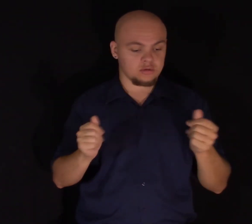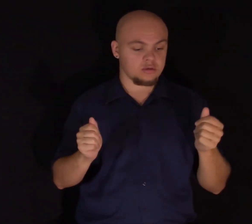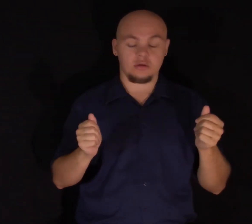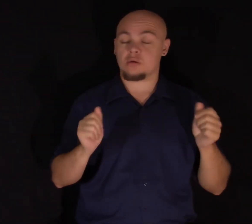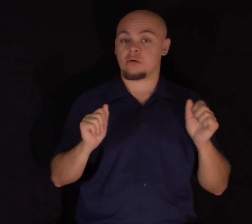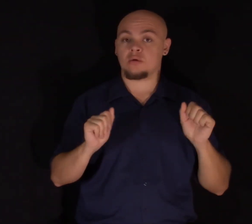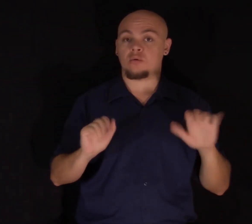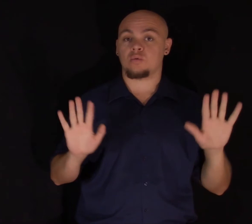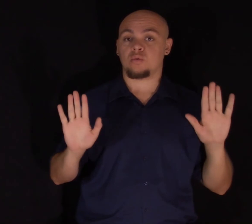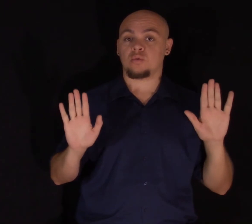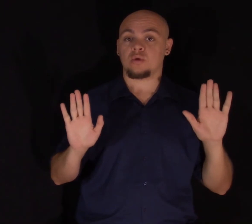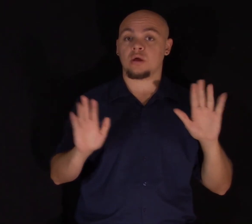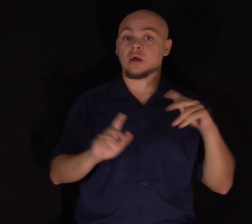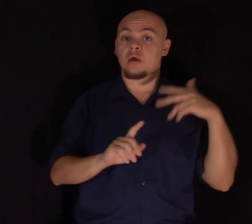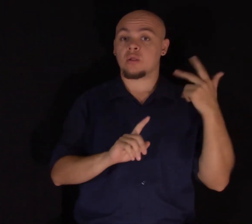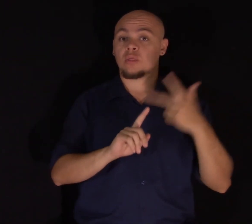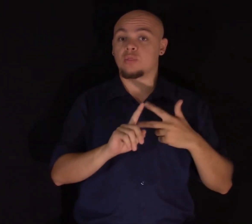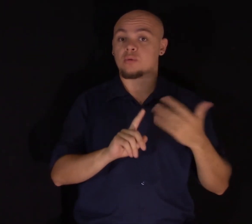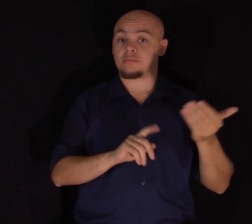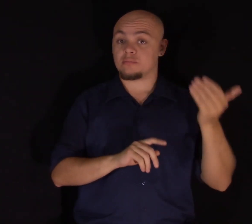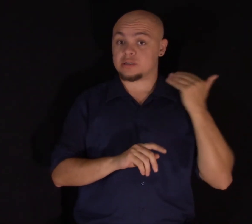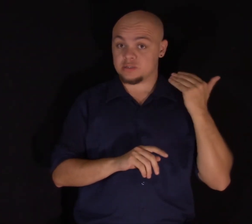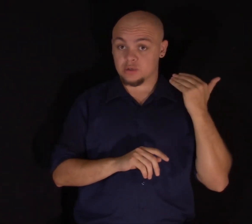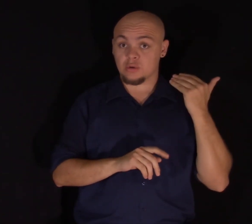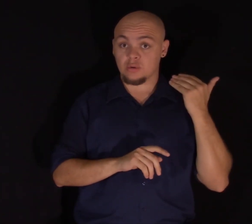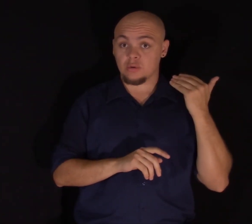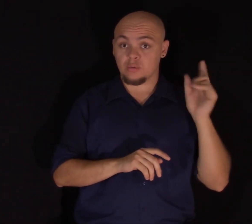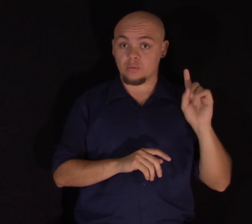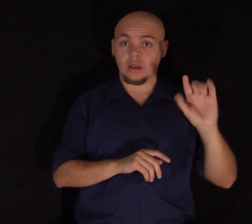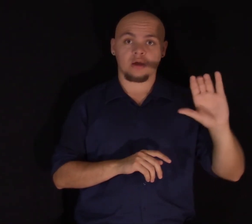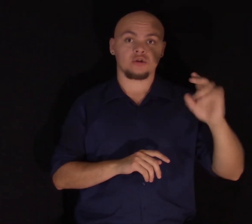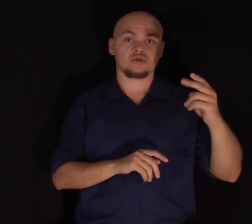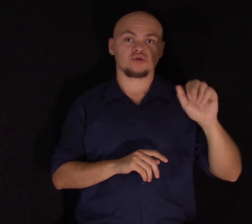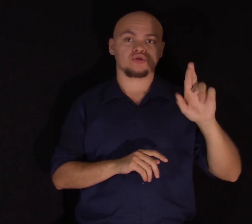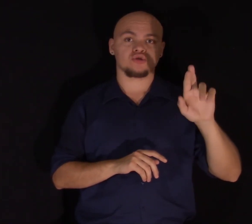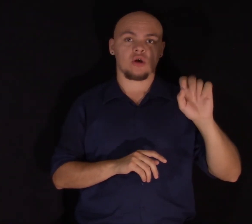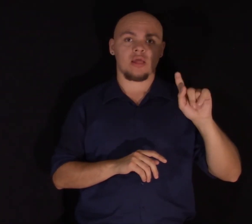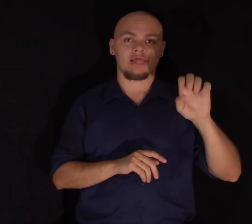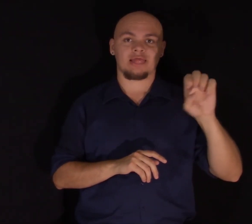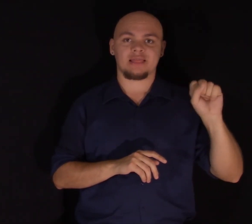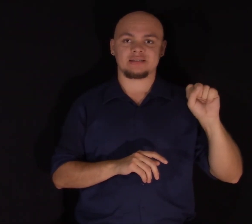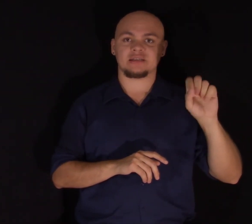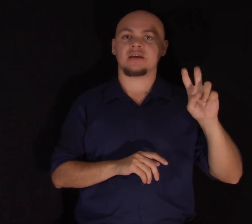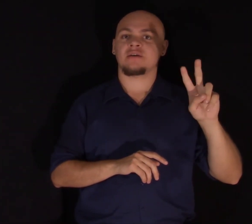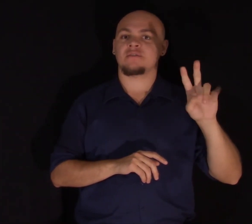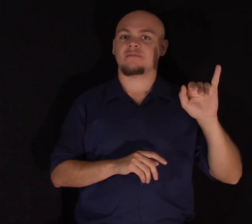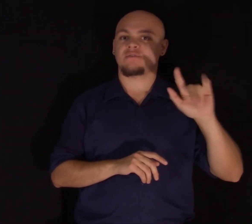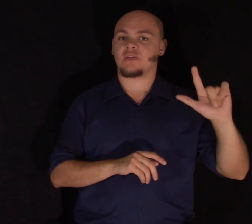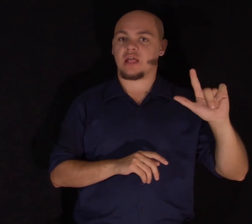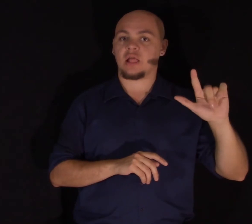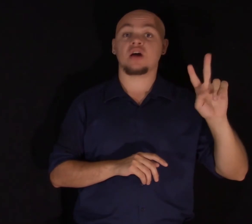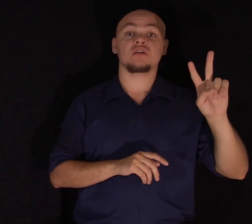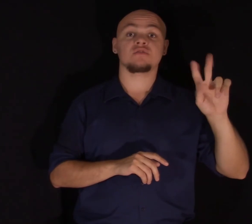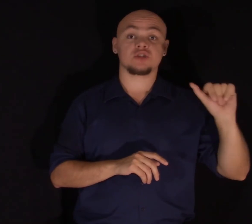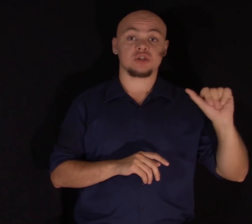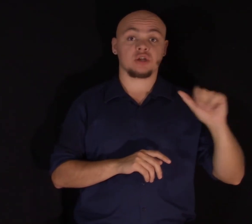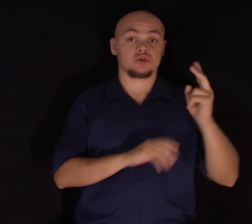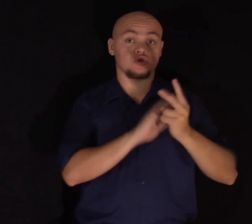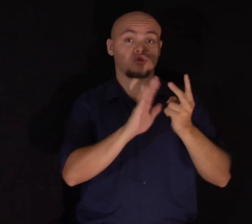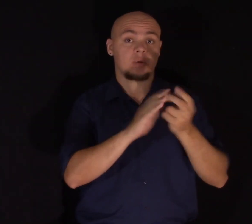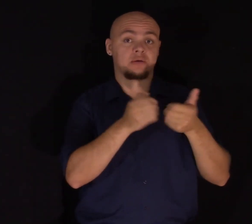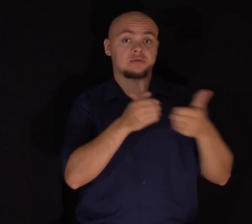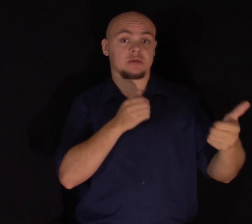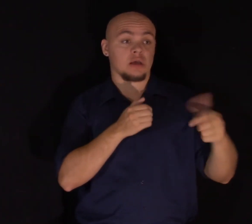completion 3 months ago in Charlottesville, Virginia, 2 hours from where I live, because ignorance